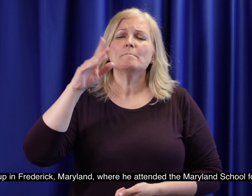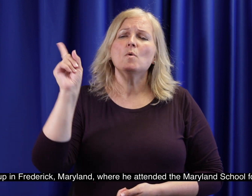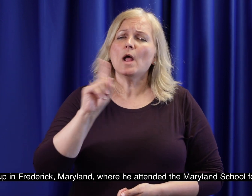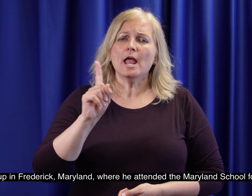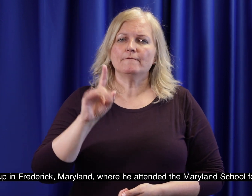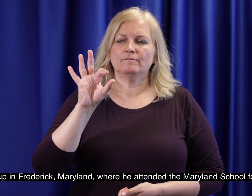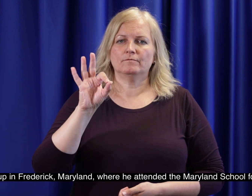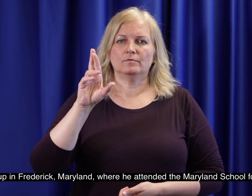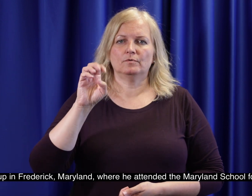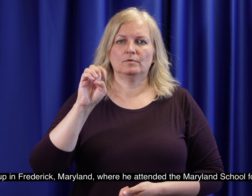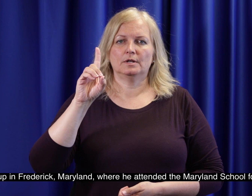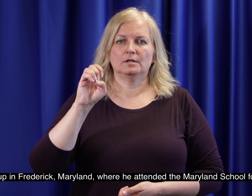Nyle grew up in Frederick, Maryland.